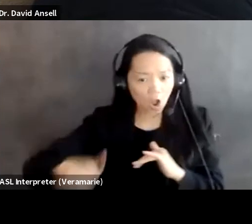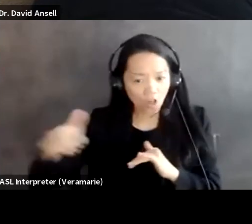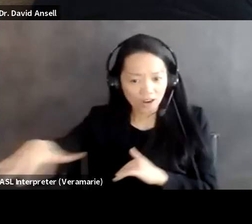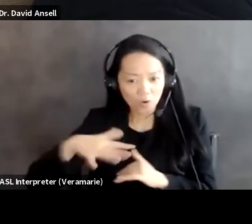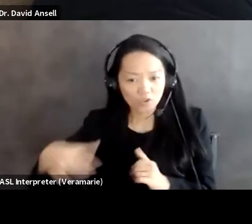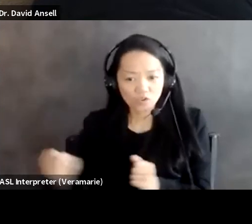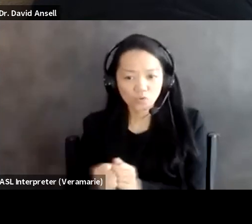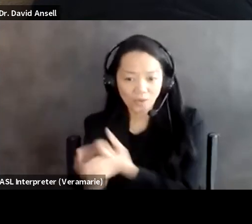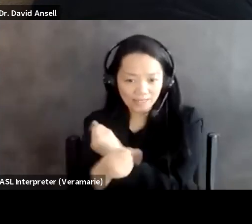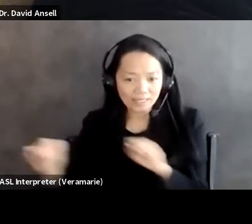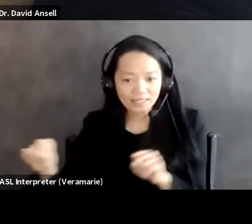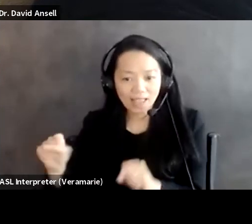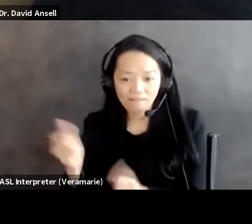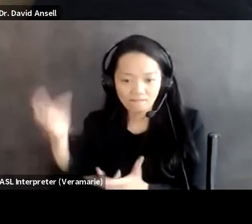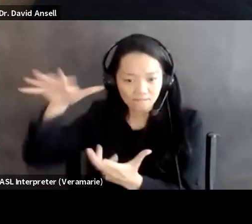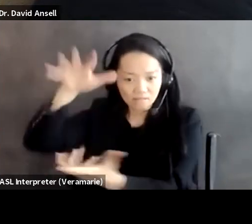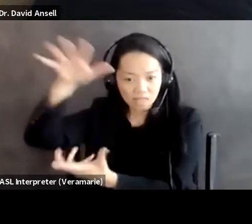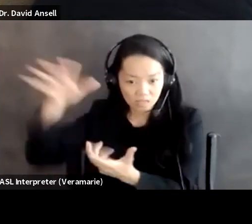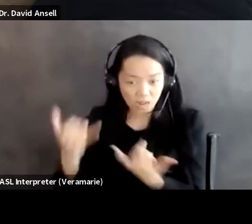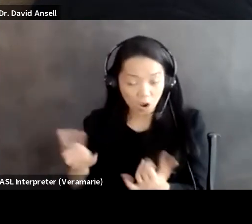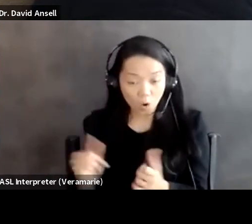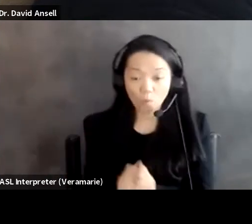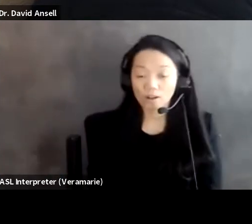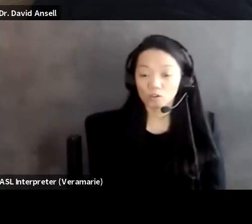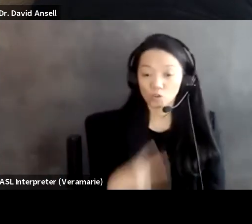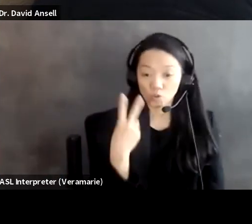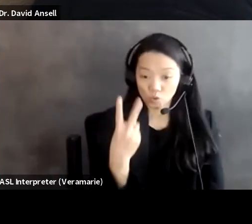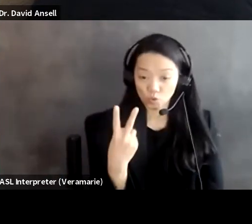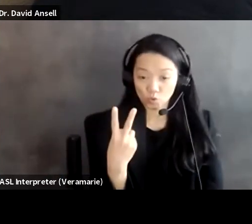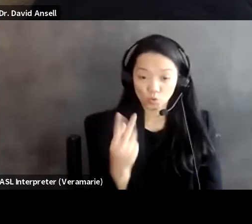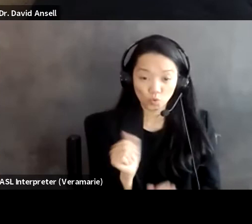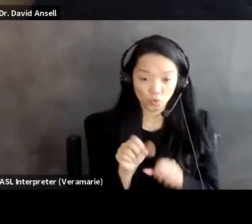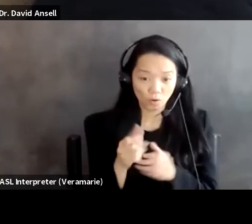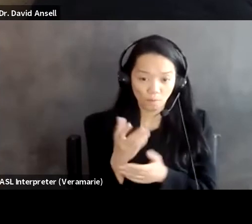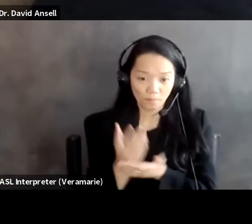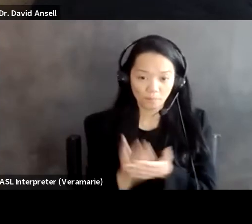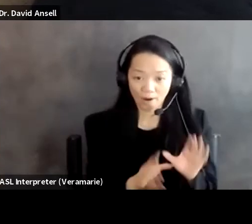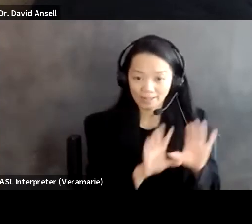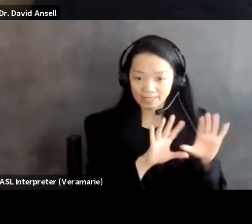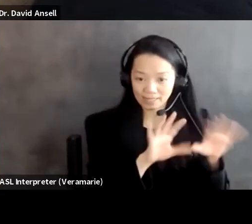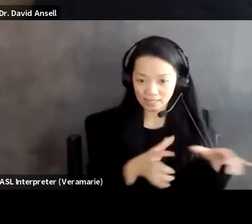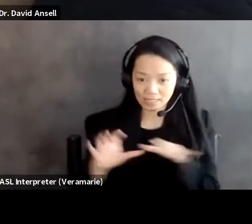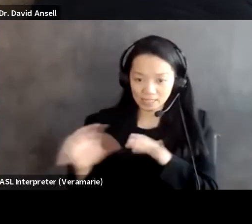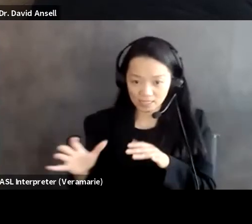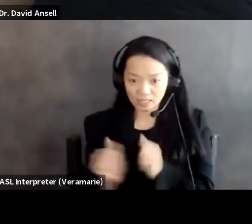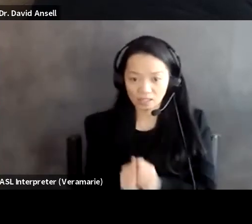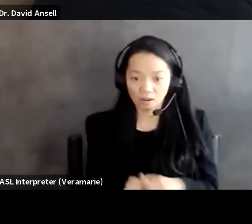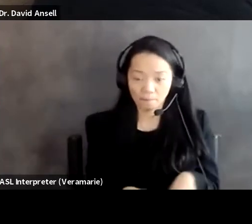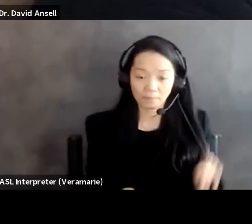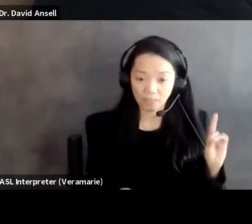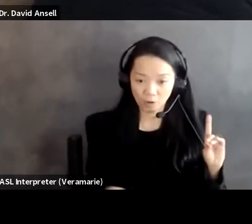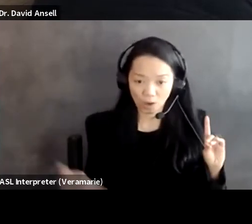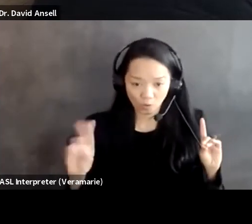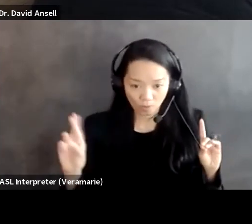being honest with you right now, we have a two-party system, and honestly, I don't always feel